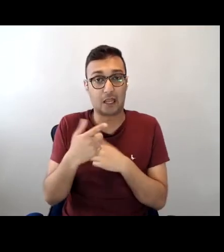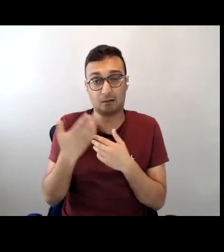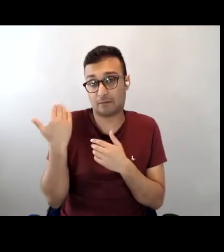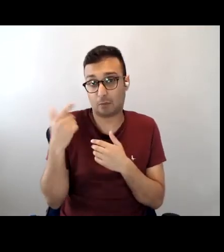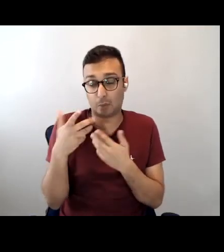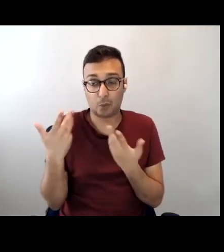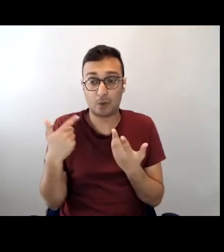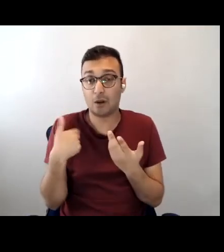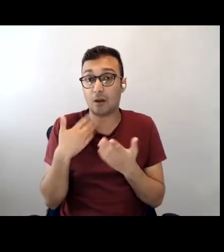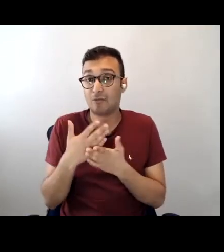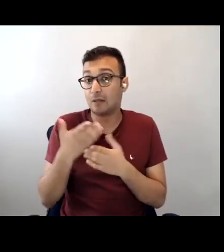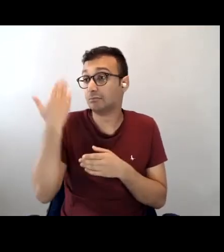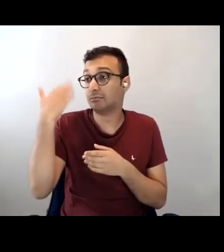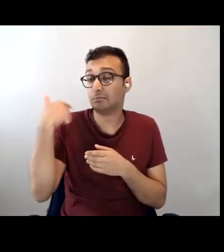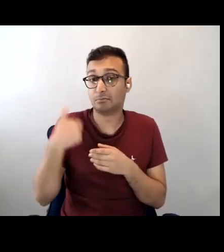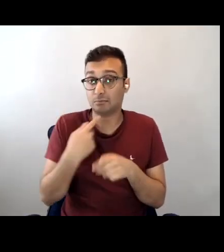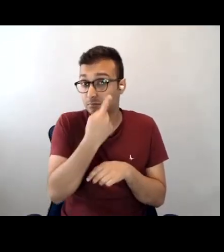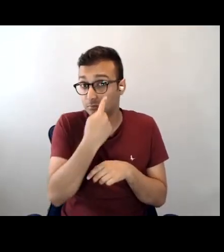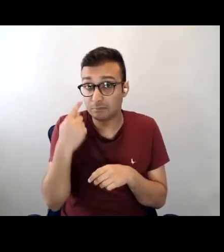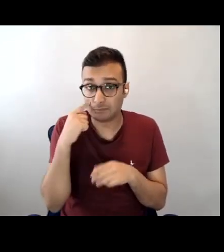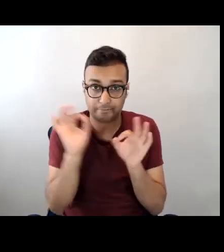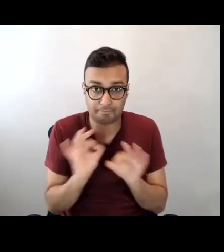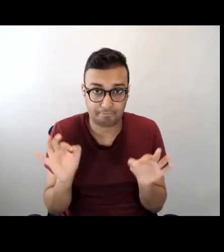any evidence on the national